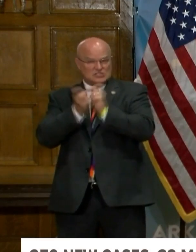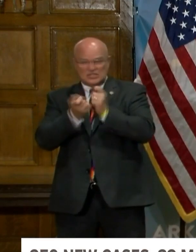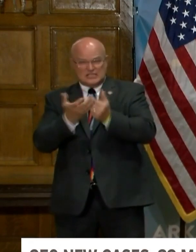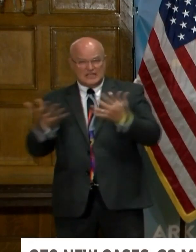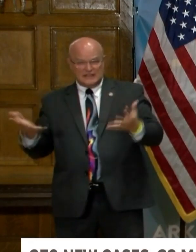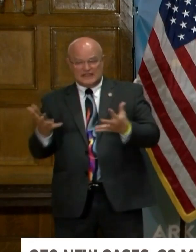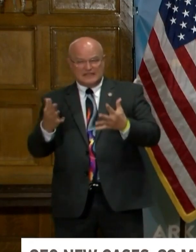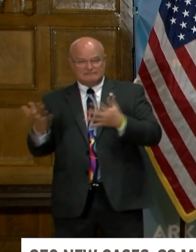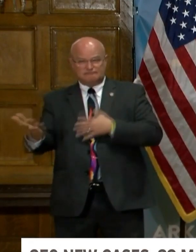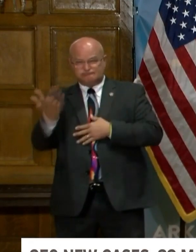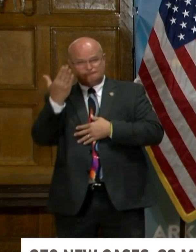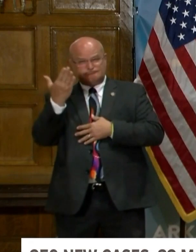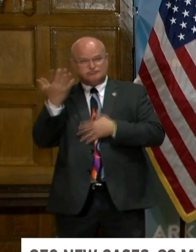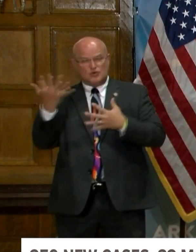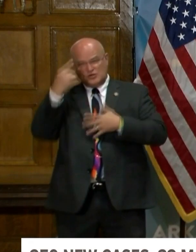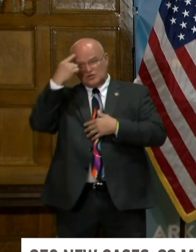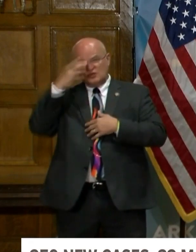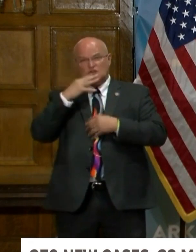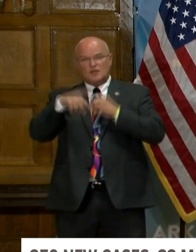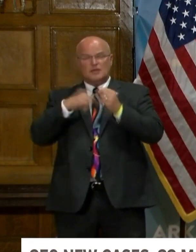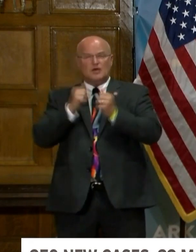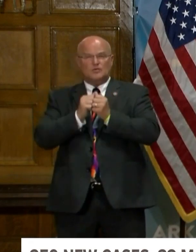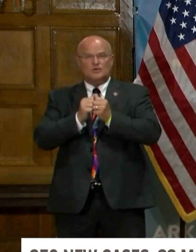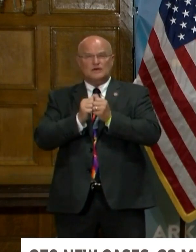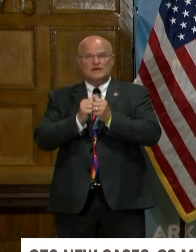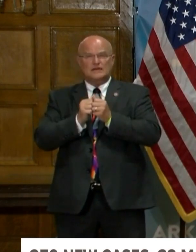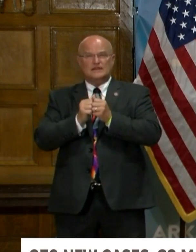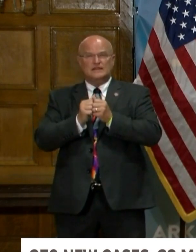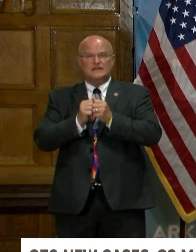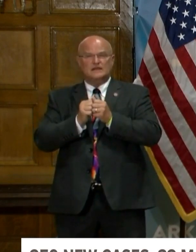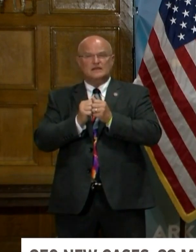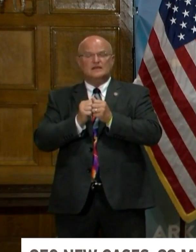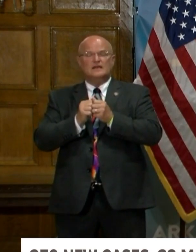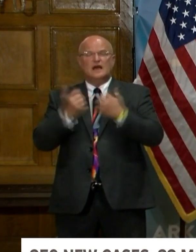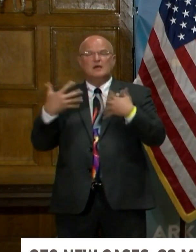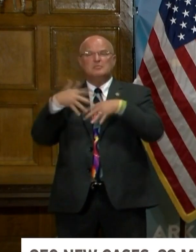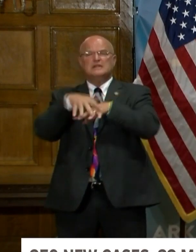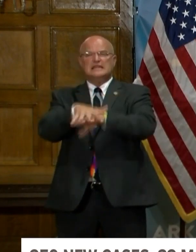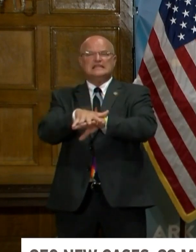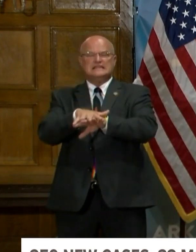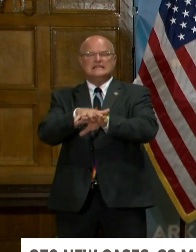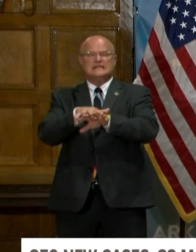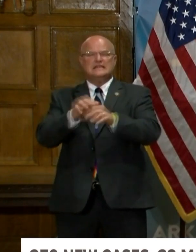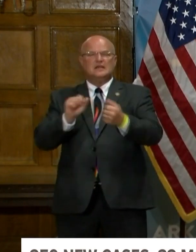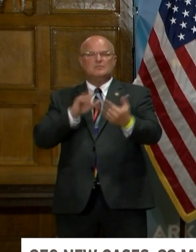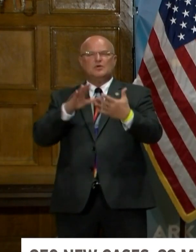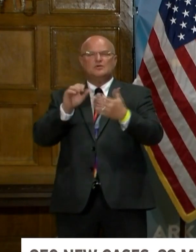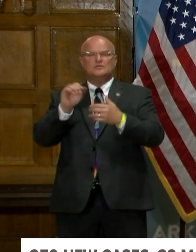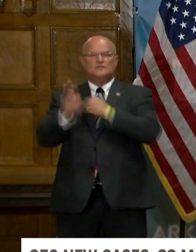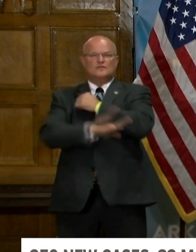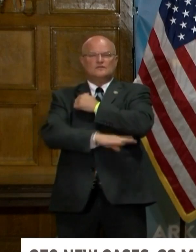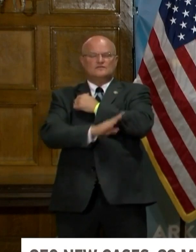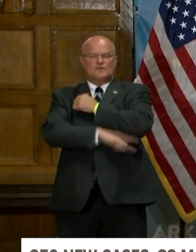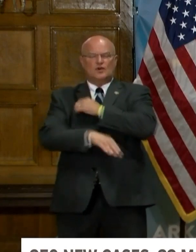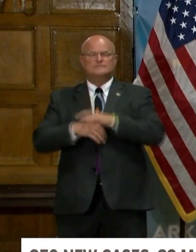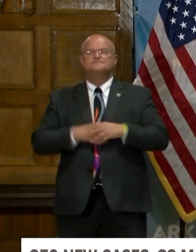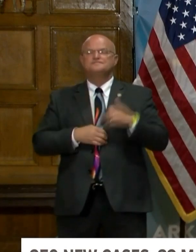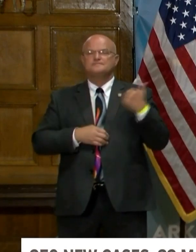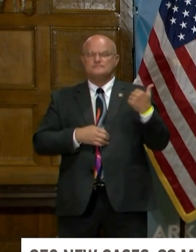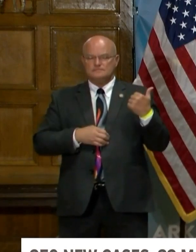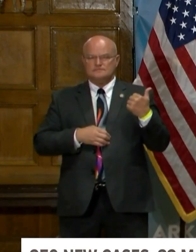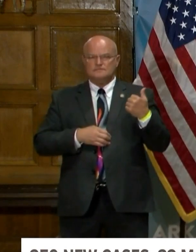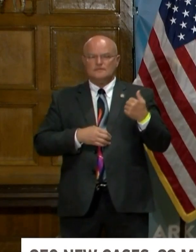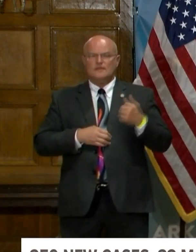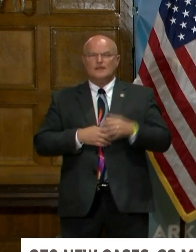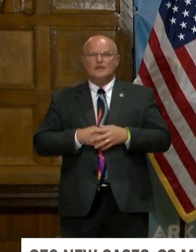anything in terms of what you've talked about with there being some kind of a blended approach for Arkansas schools this fall? In terms